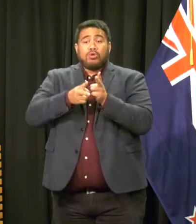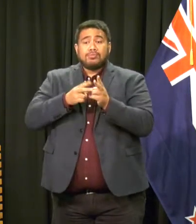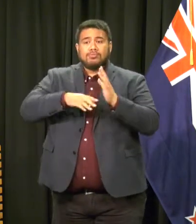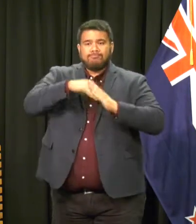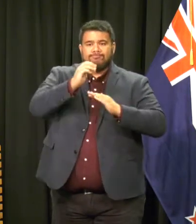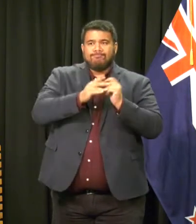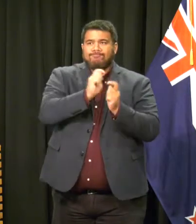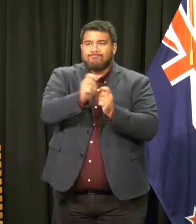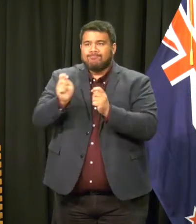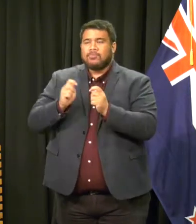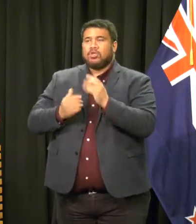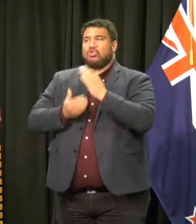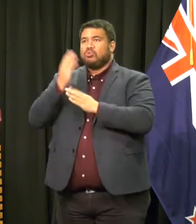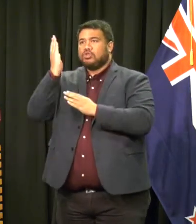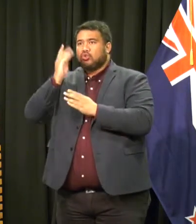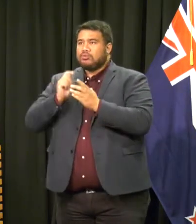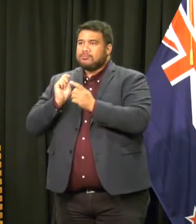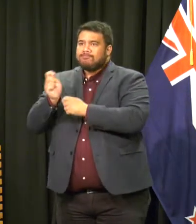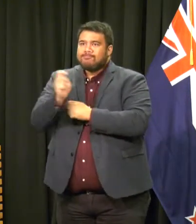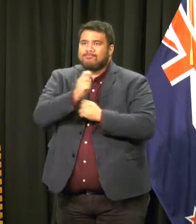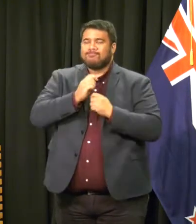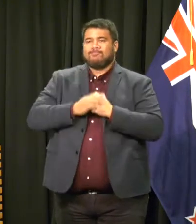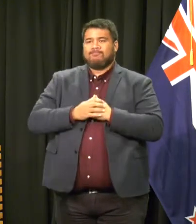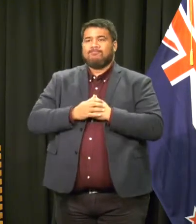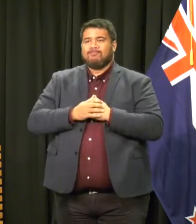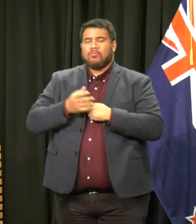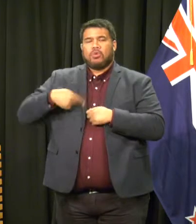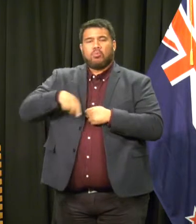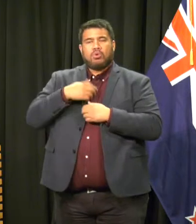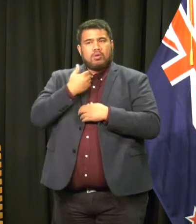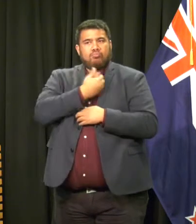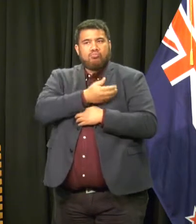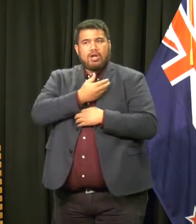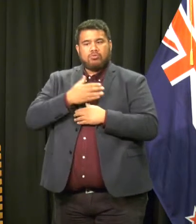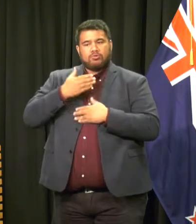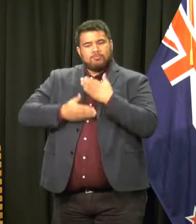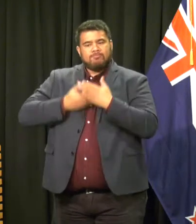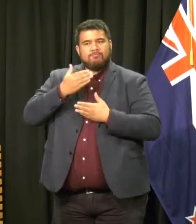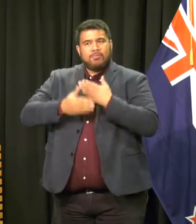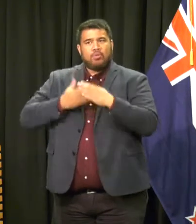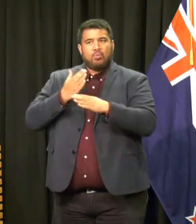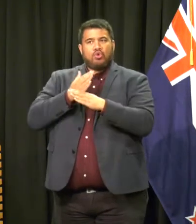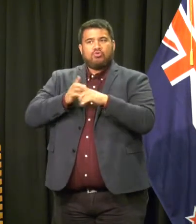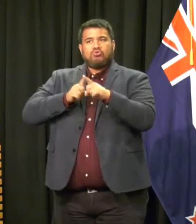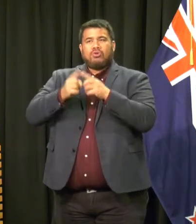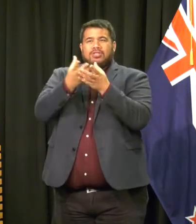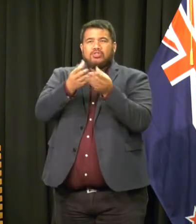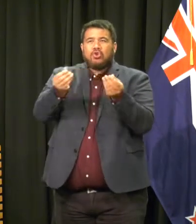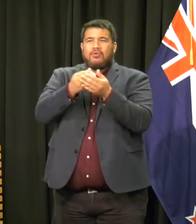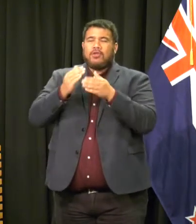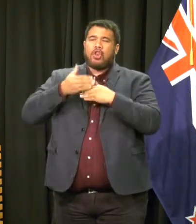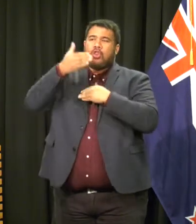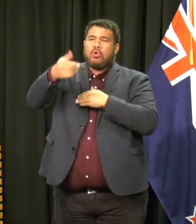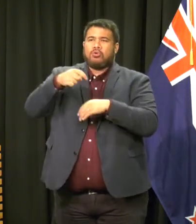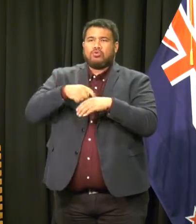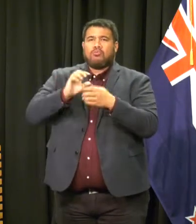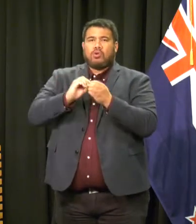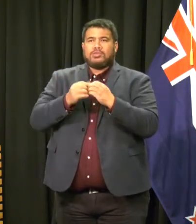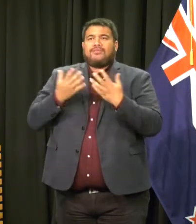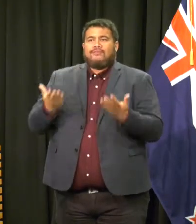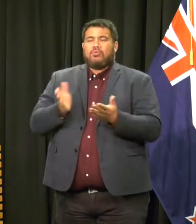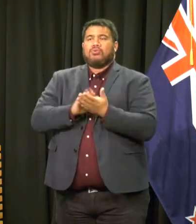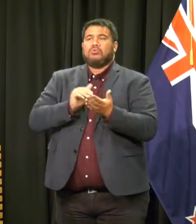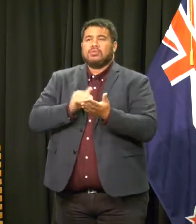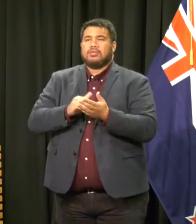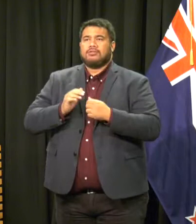schools. We're proud to be getting on with the job of starting to fix the long-term challenges facing New Zealand. Today, I'm also